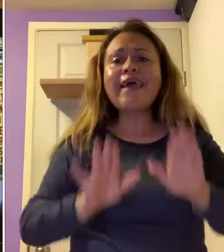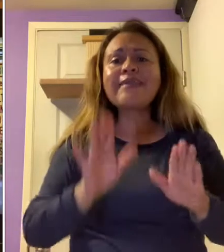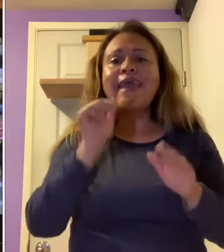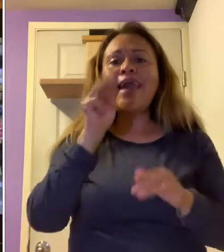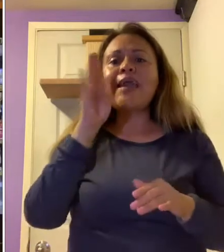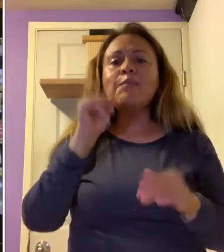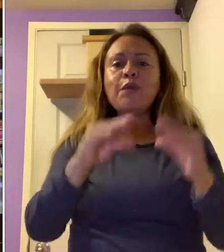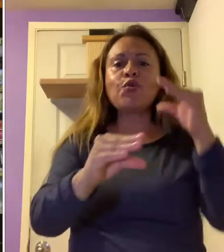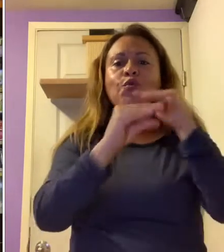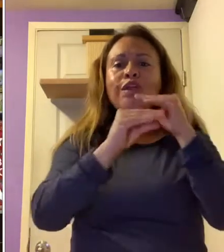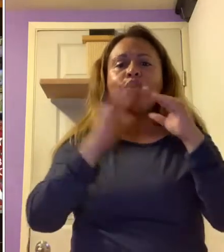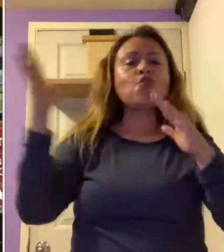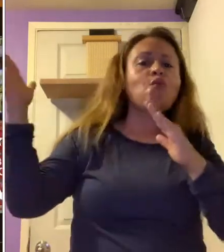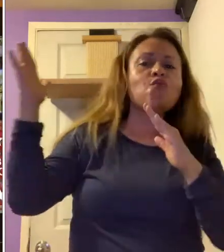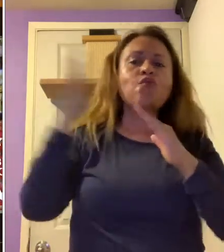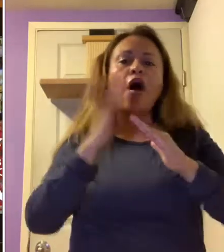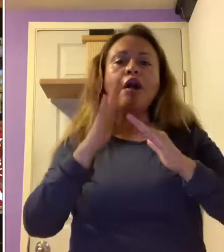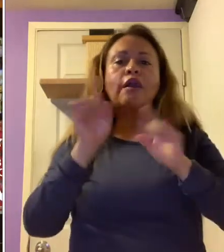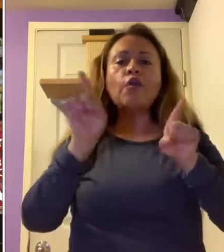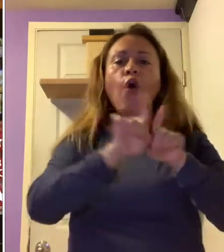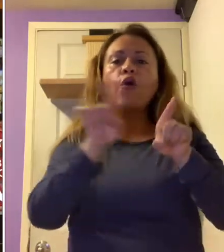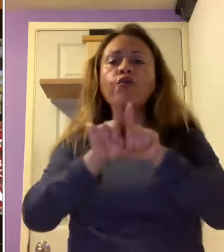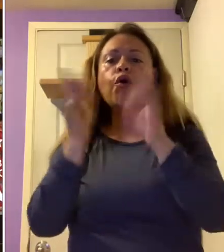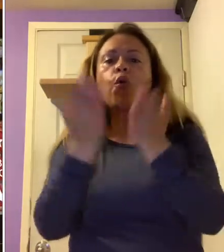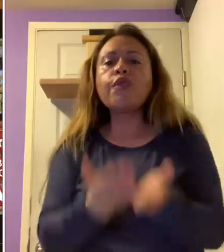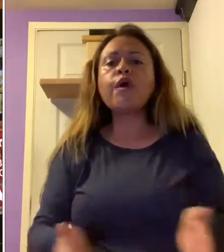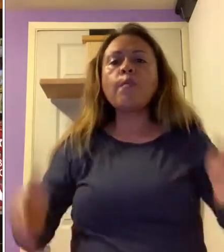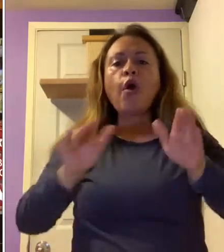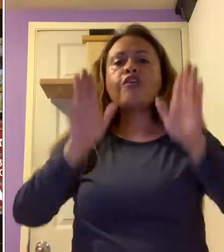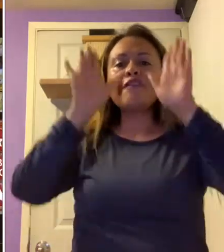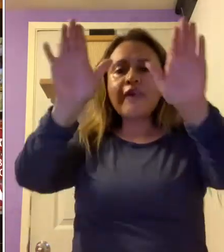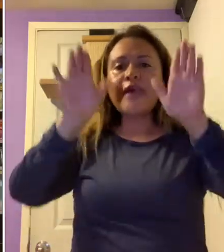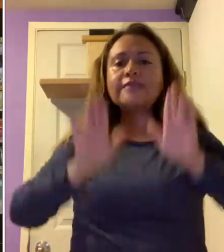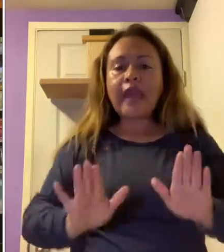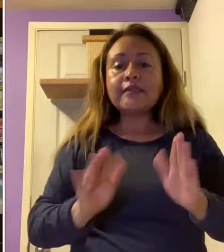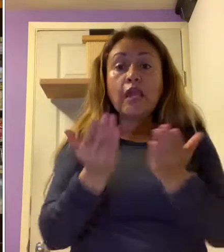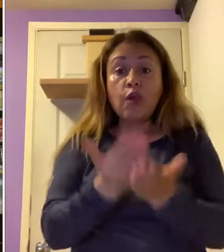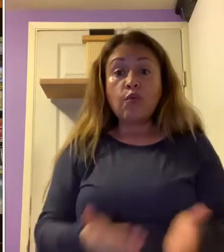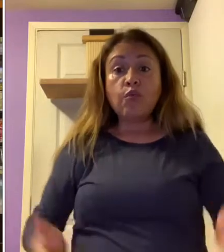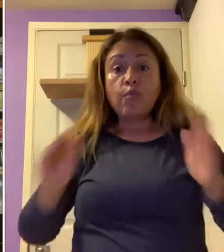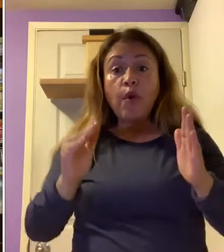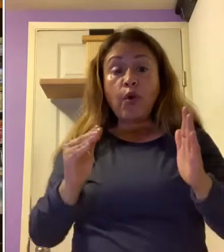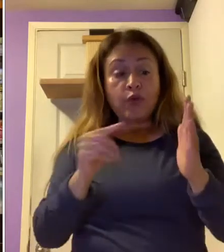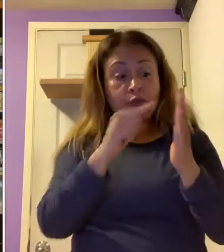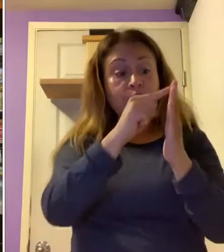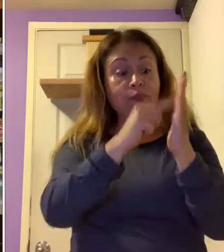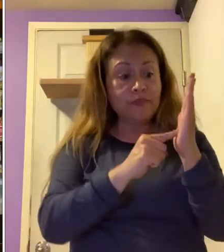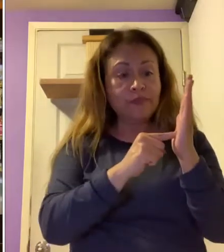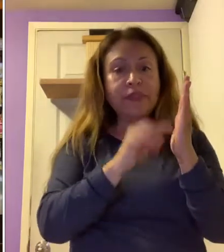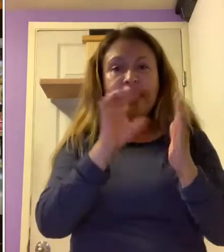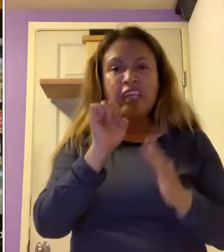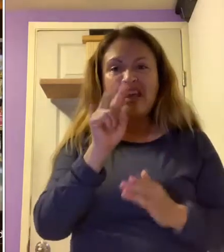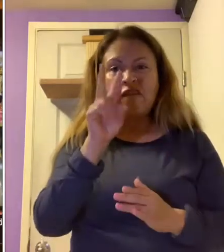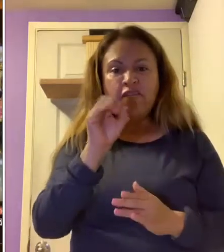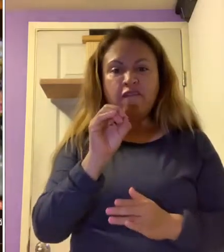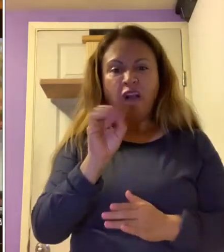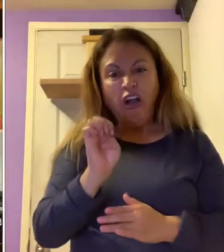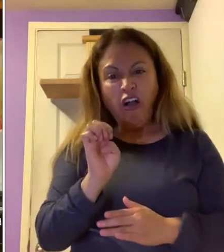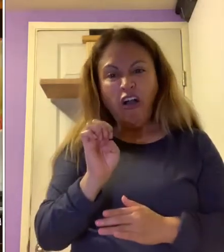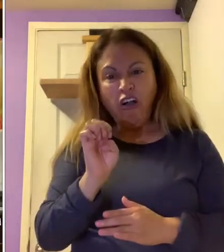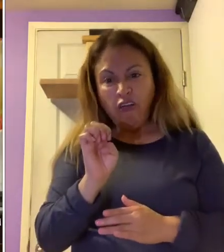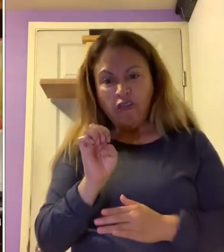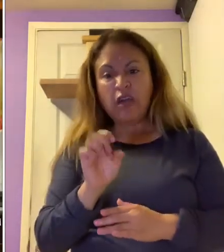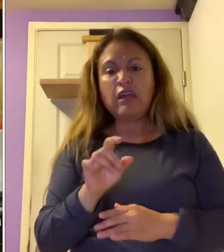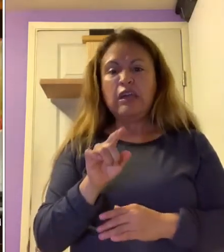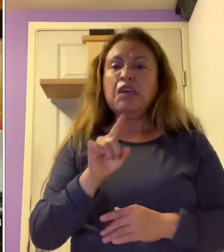So Amy's burritos, rockin'. Same thing with the bowls, fantastic. Now we go to the bowls, and I see down here a brand called